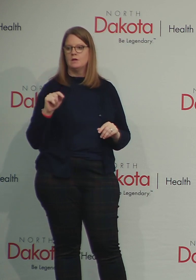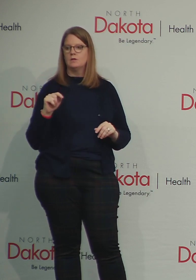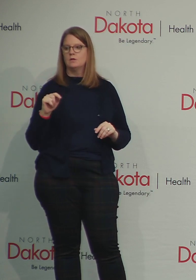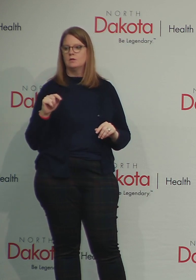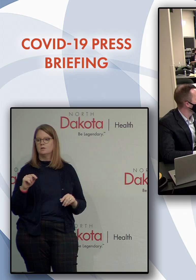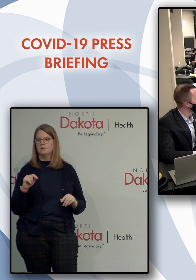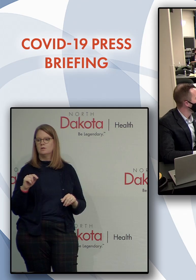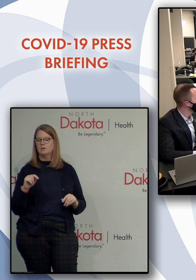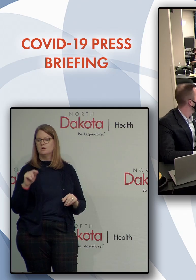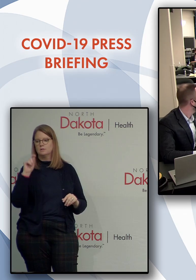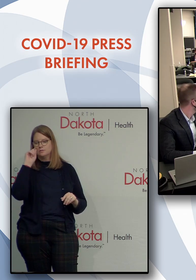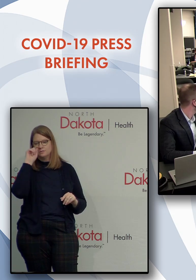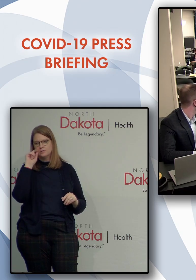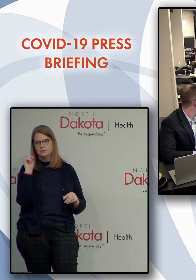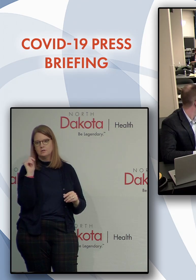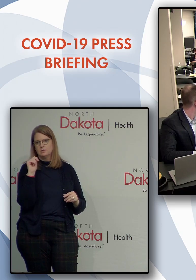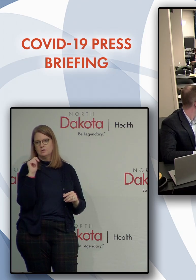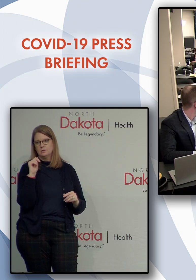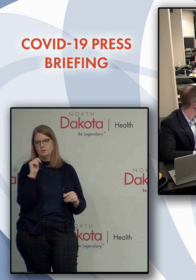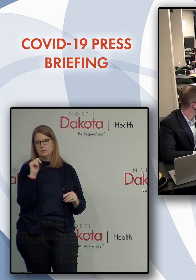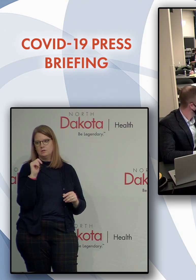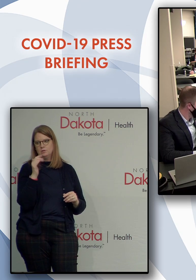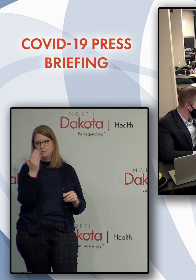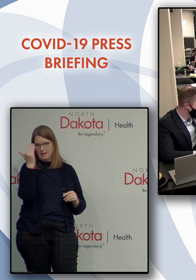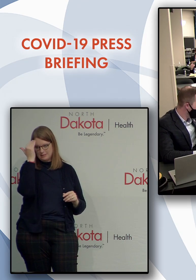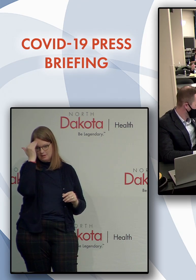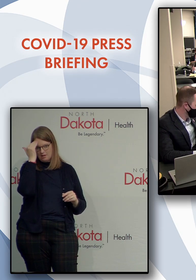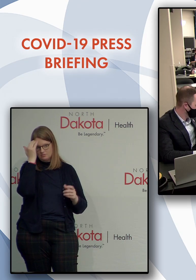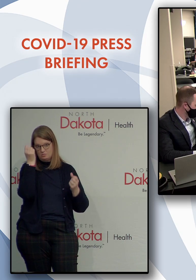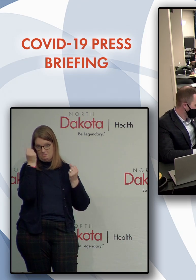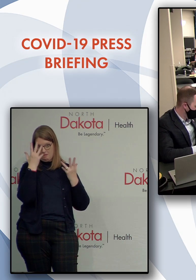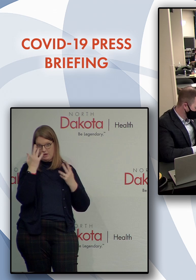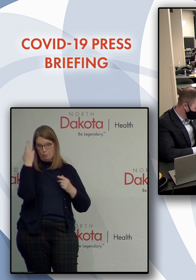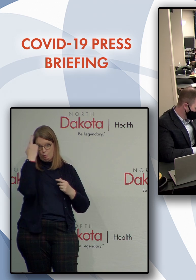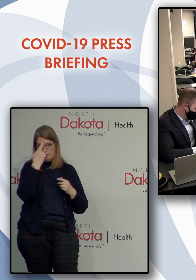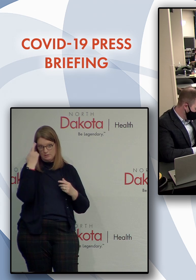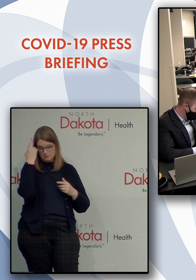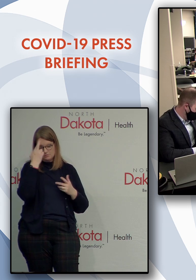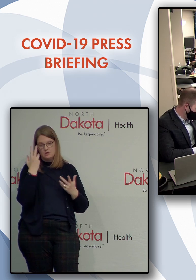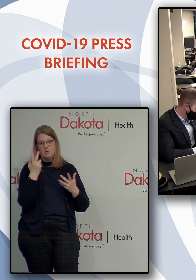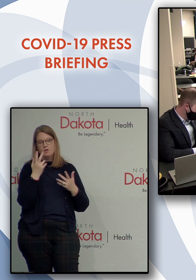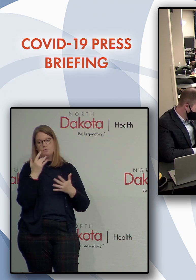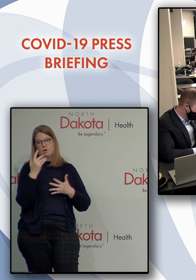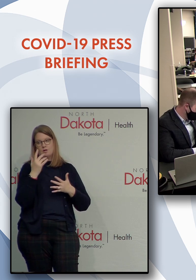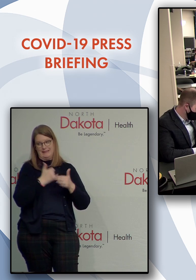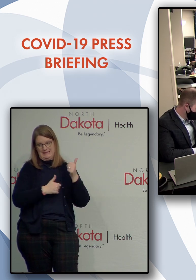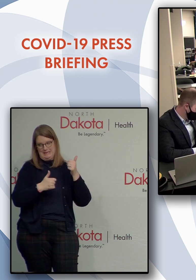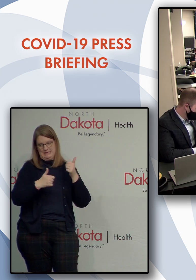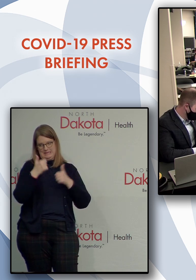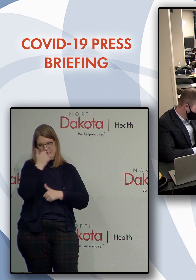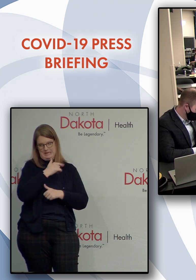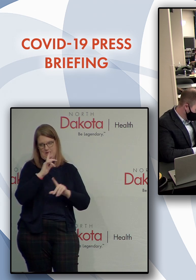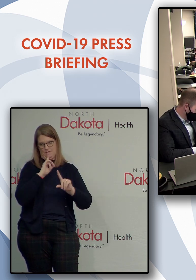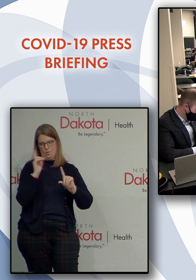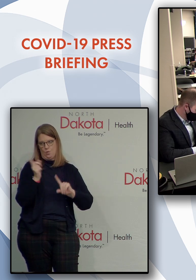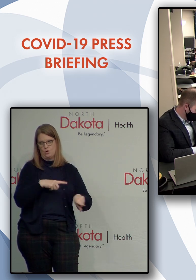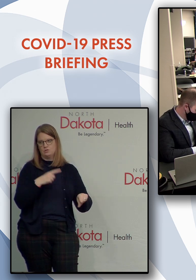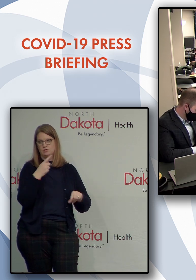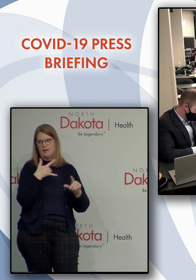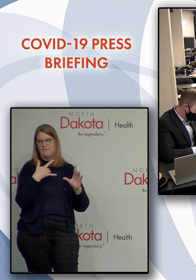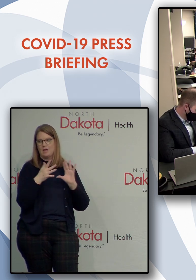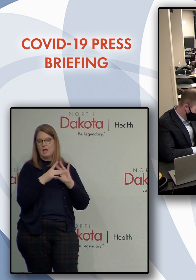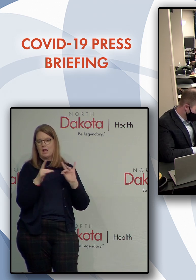while you acknowledged a number of factors involving those executive orders from a month ago, do you have a comment